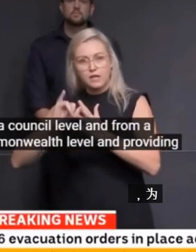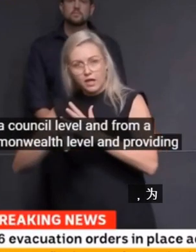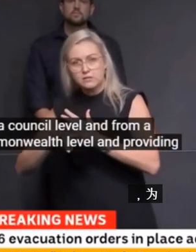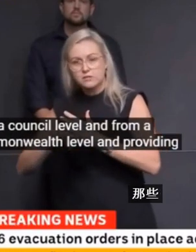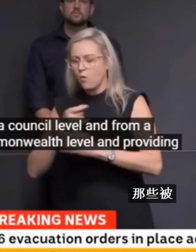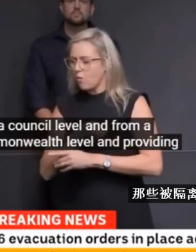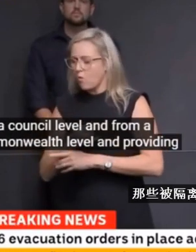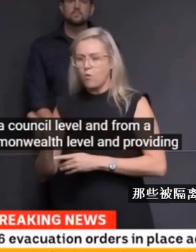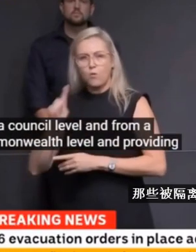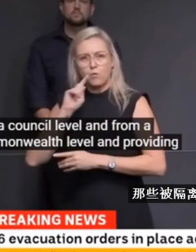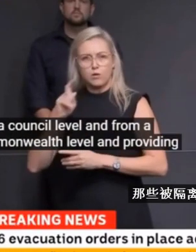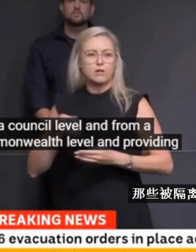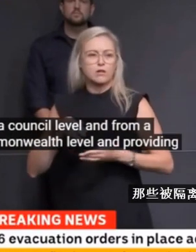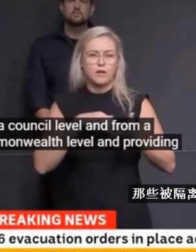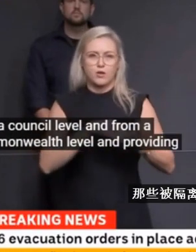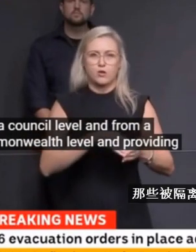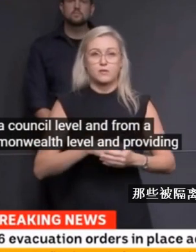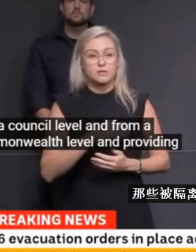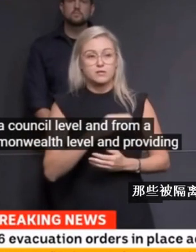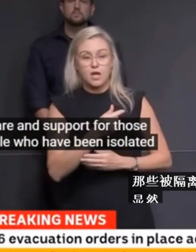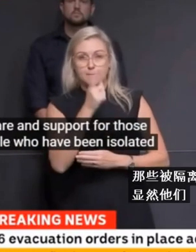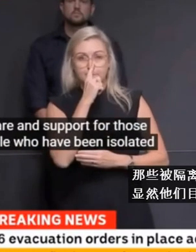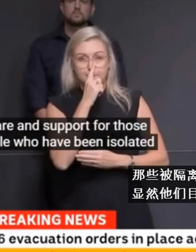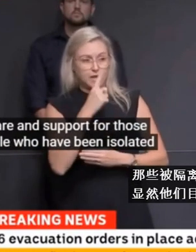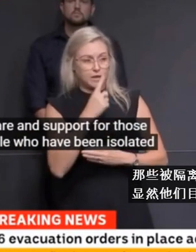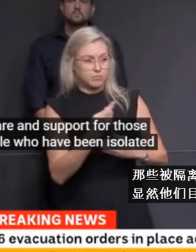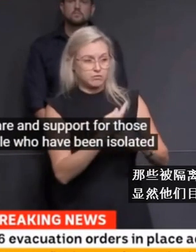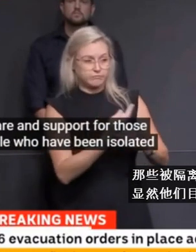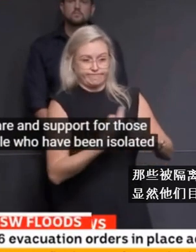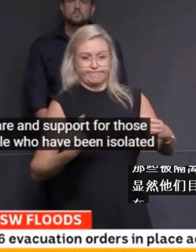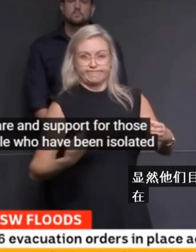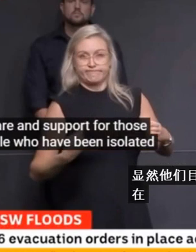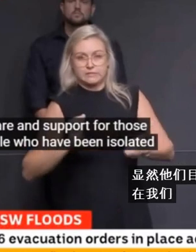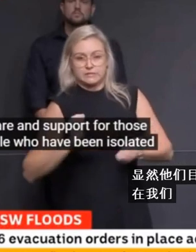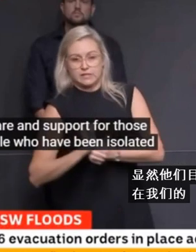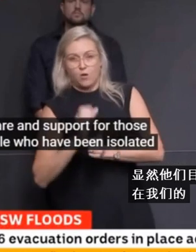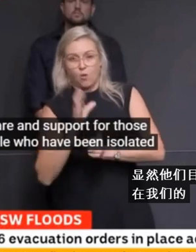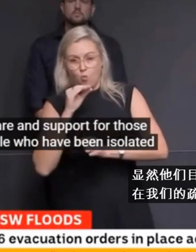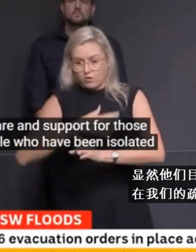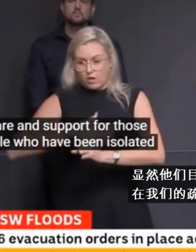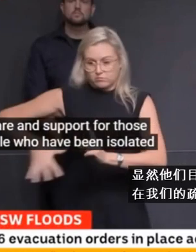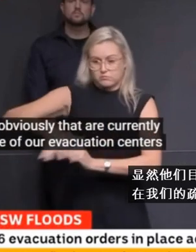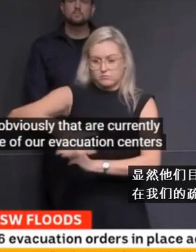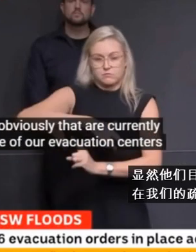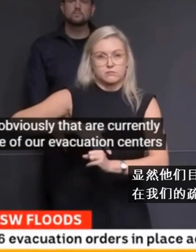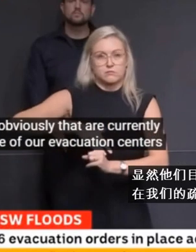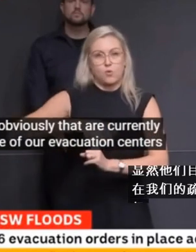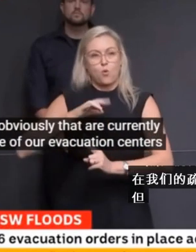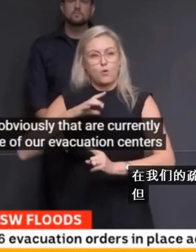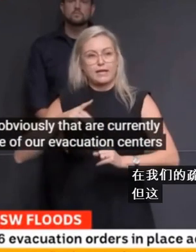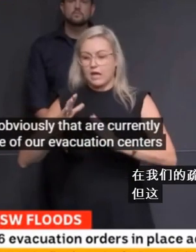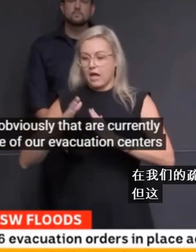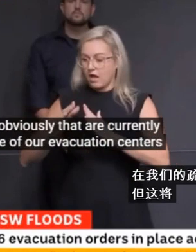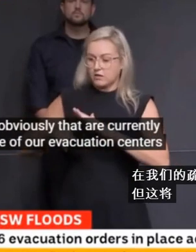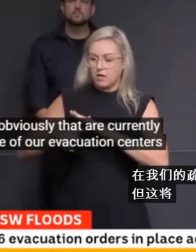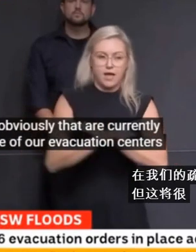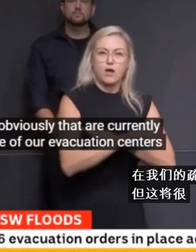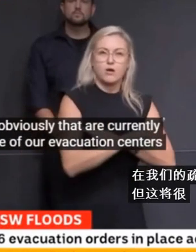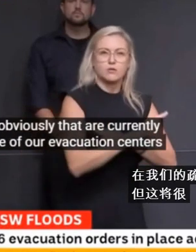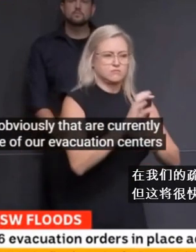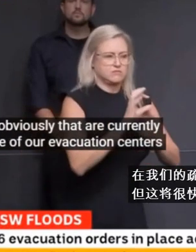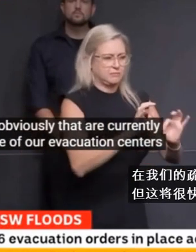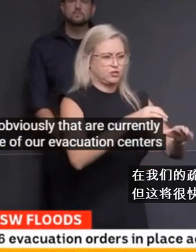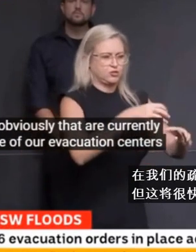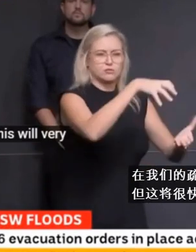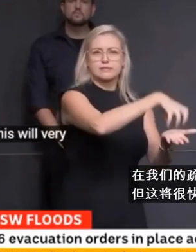people who have been isolated and obviously that are currently in one of our evacuation centres. But this will very quickly